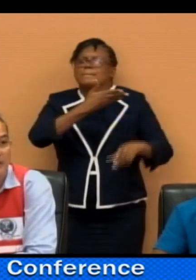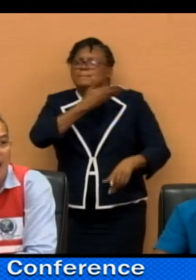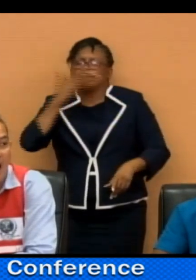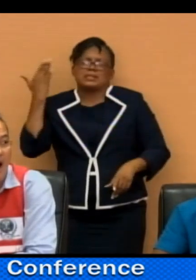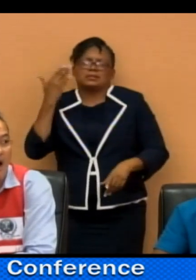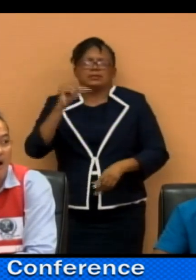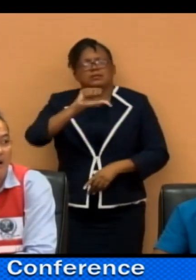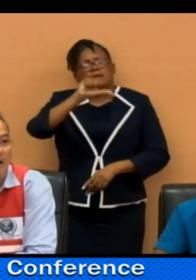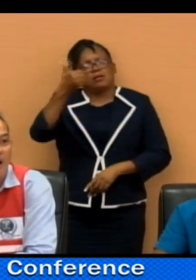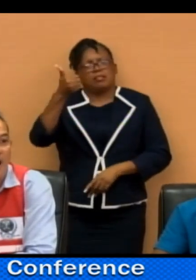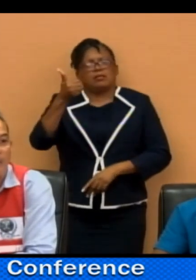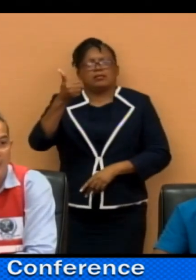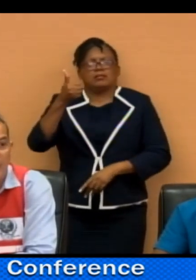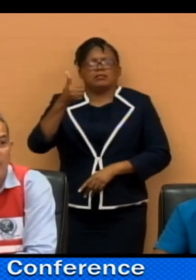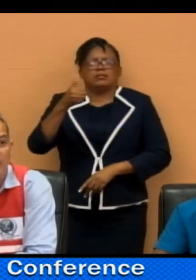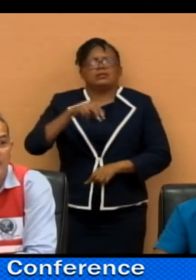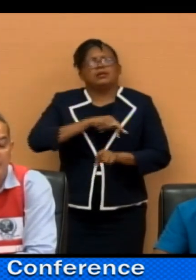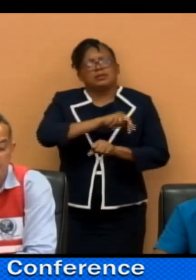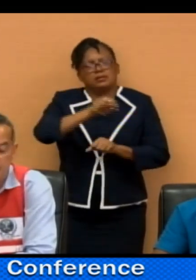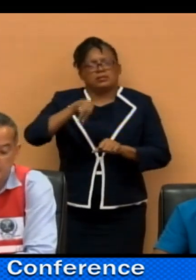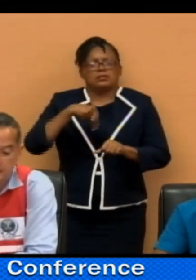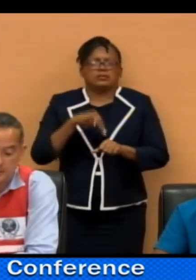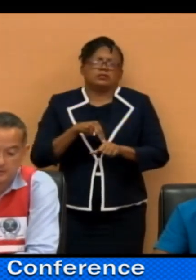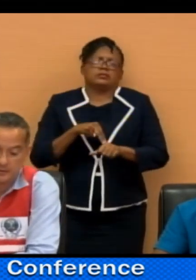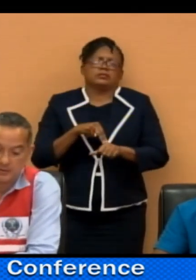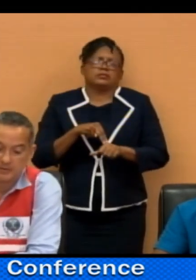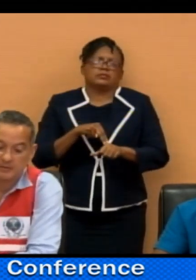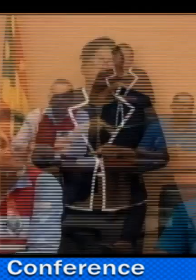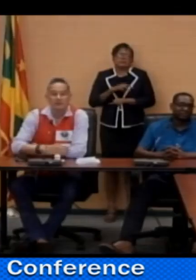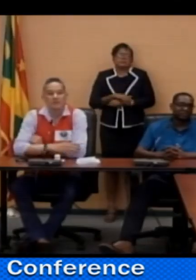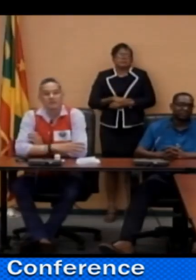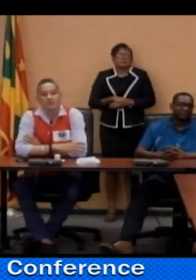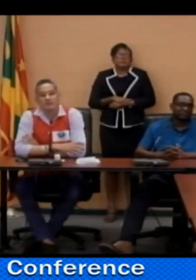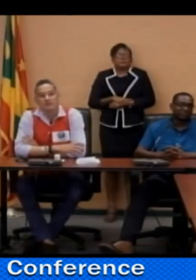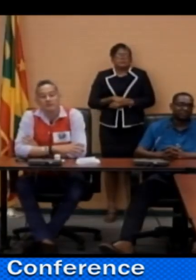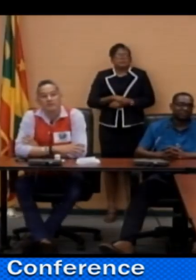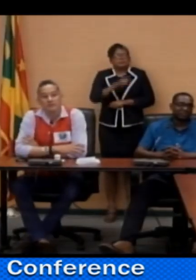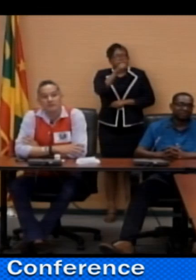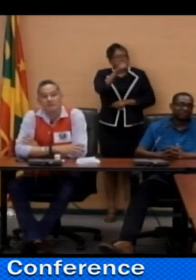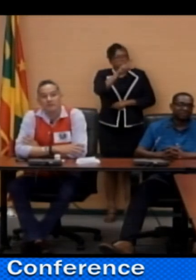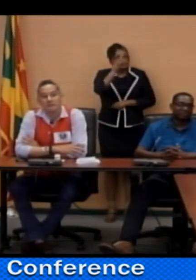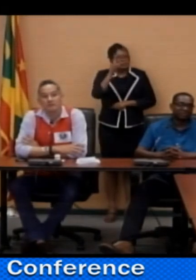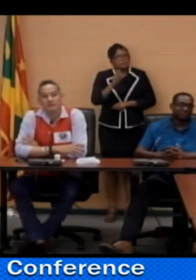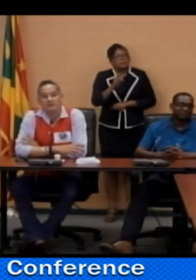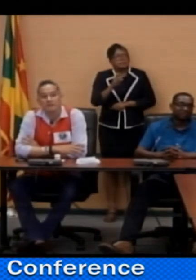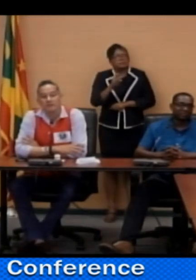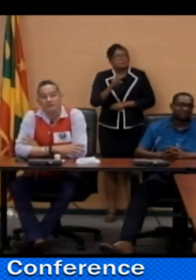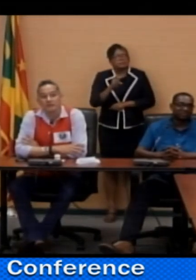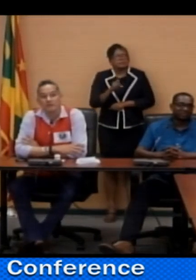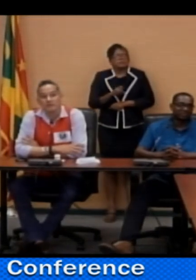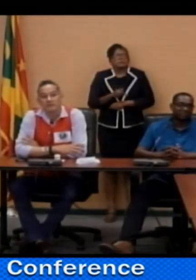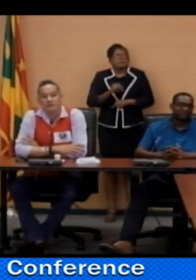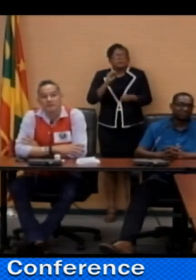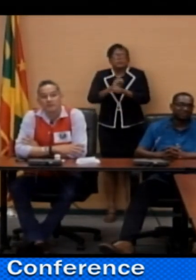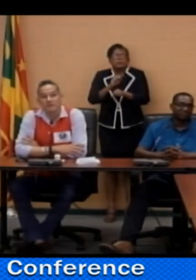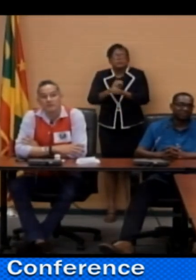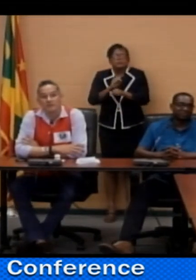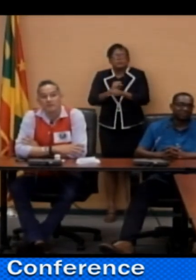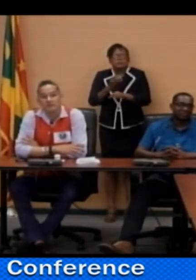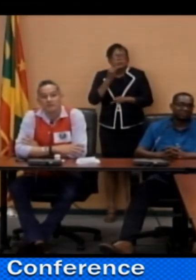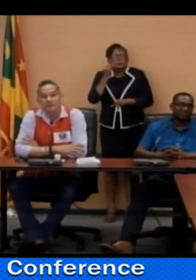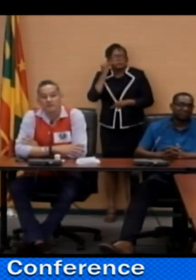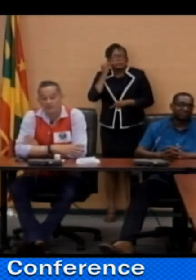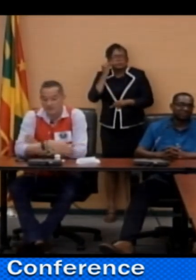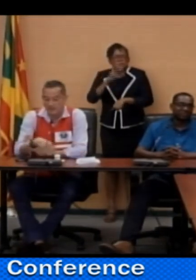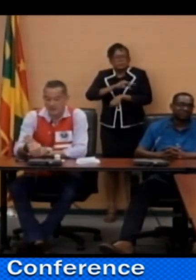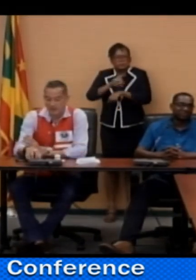nations are coming out of this. In terms of work at home, in the ministry here, you enforcing that